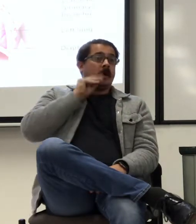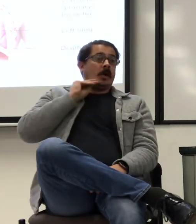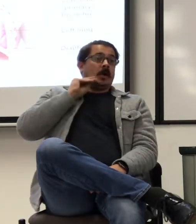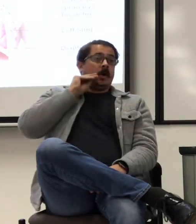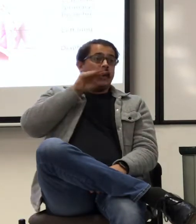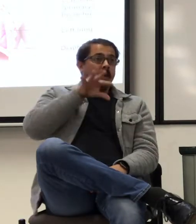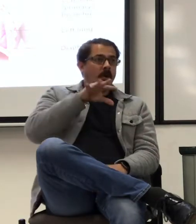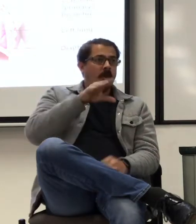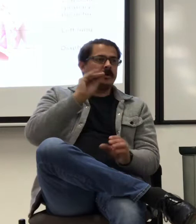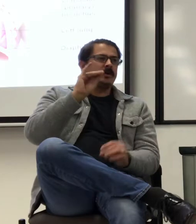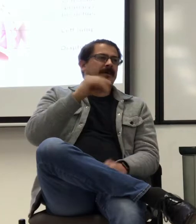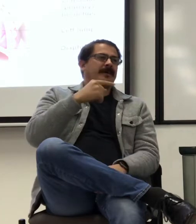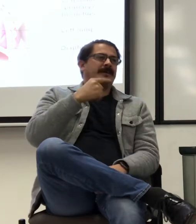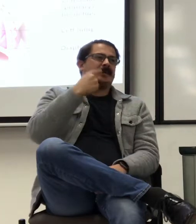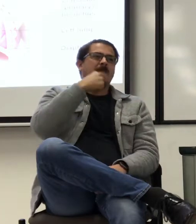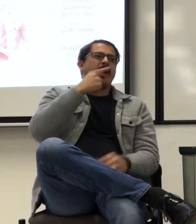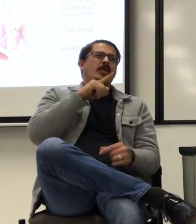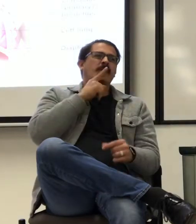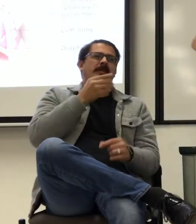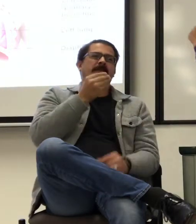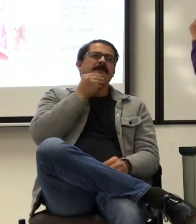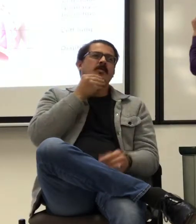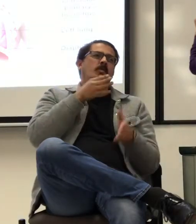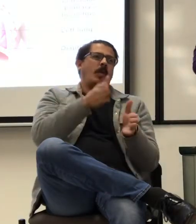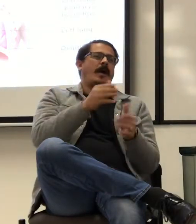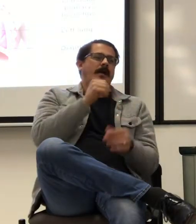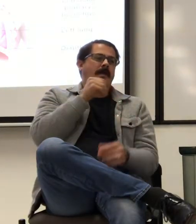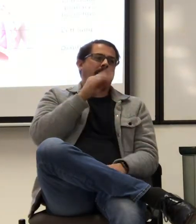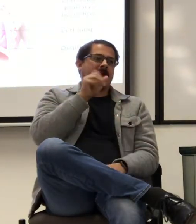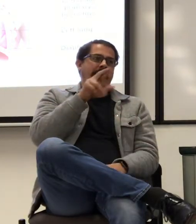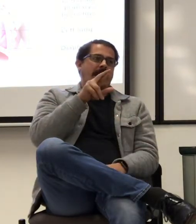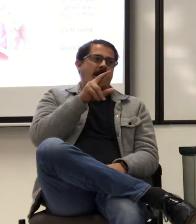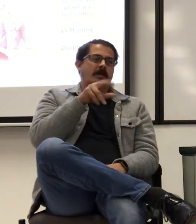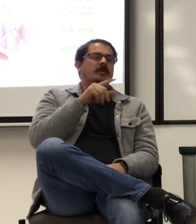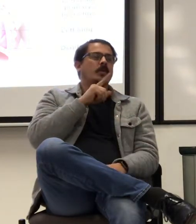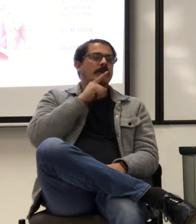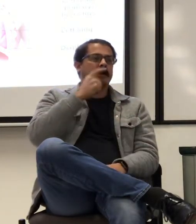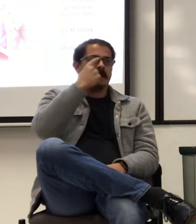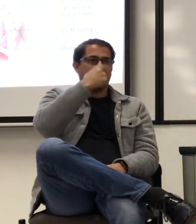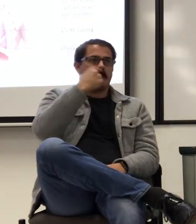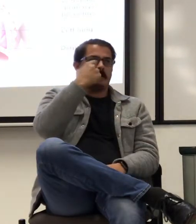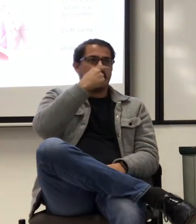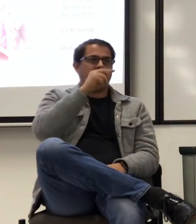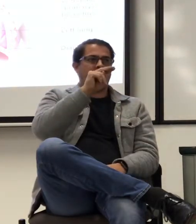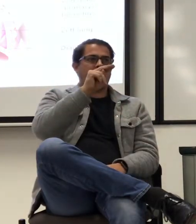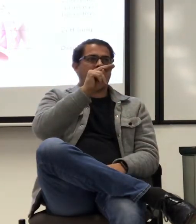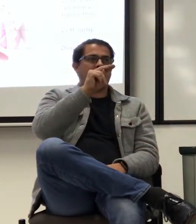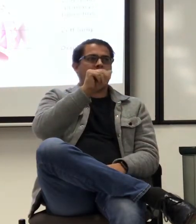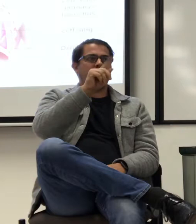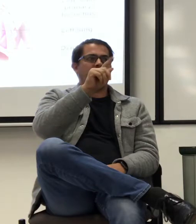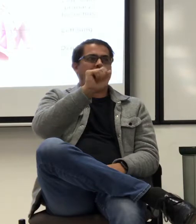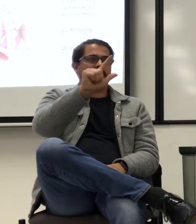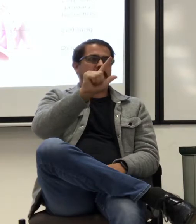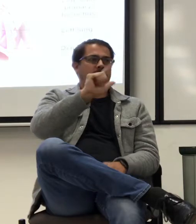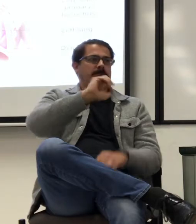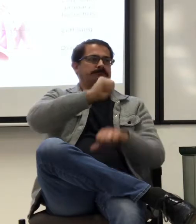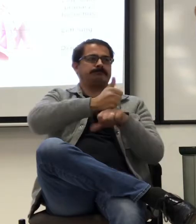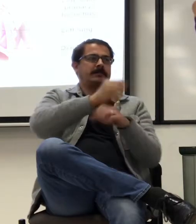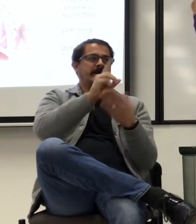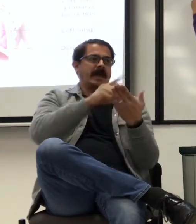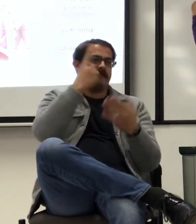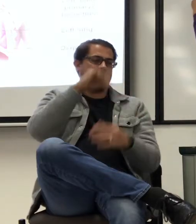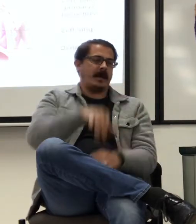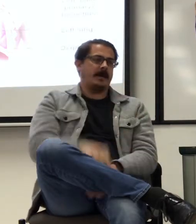teach the mouth as the foodway, not the airway. So it's the nasal cavities that are designed for this.